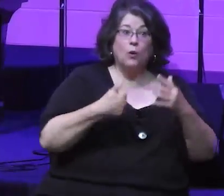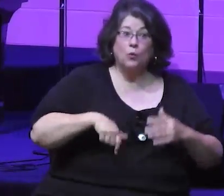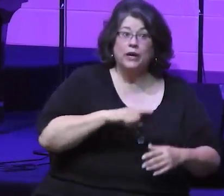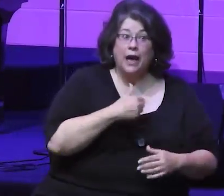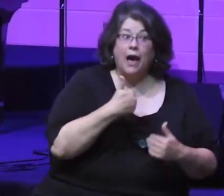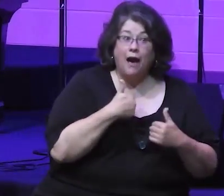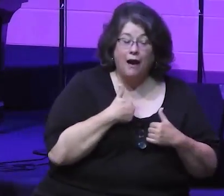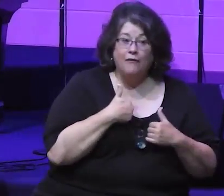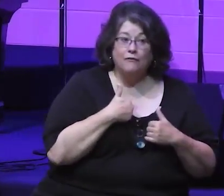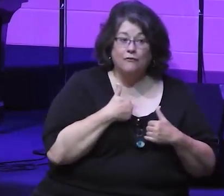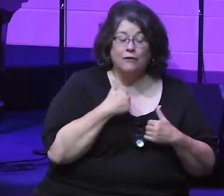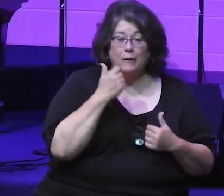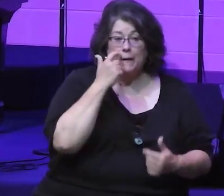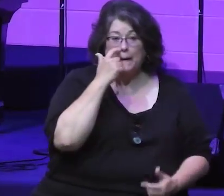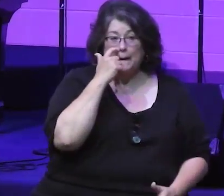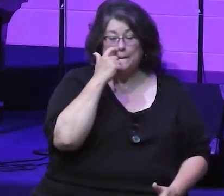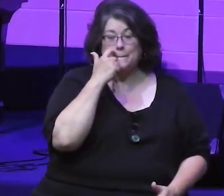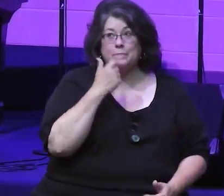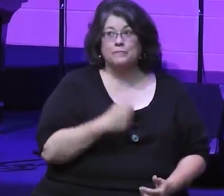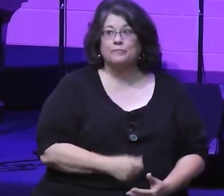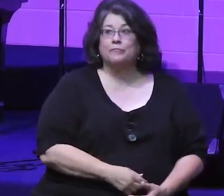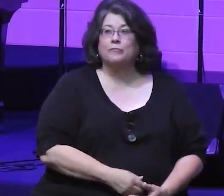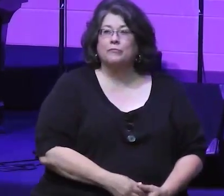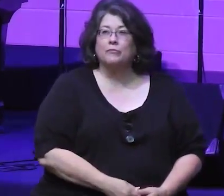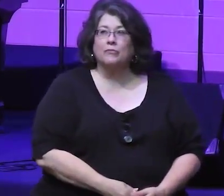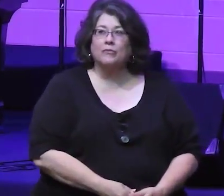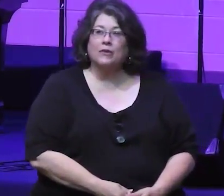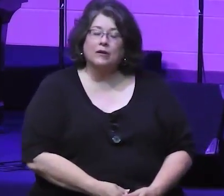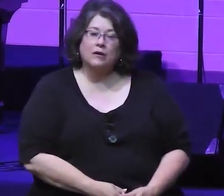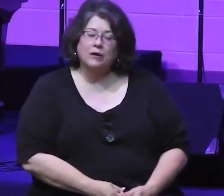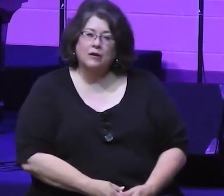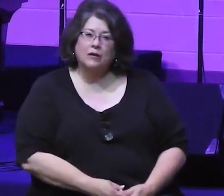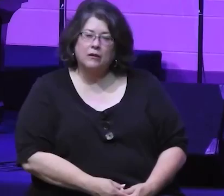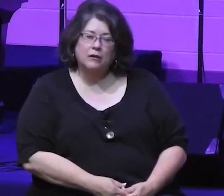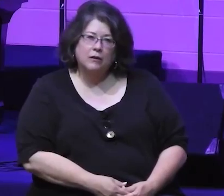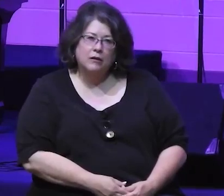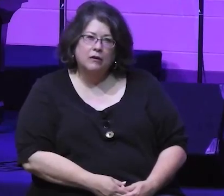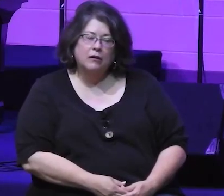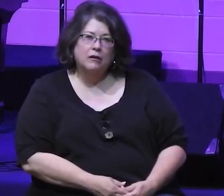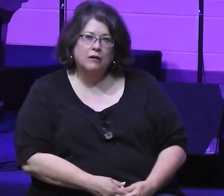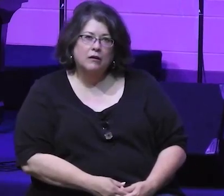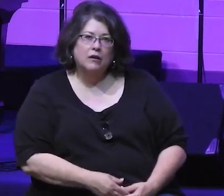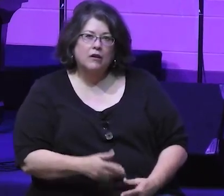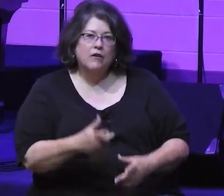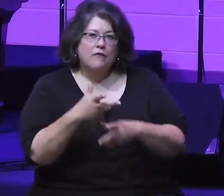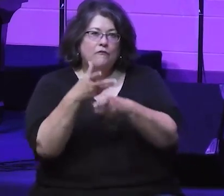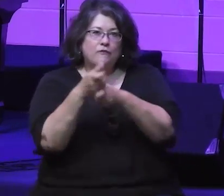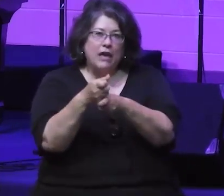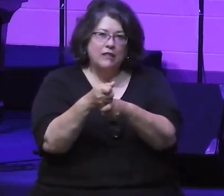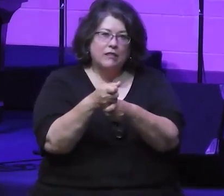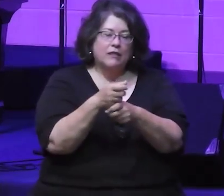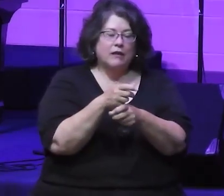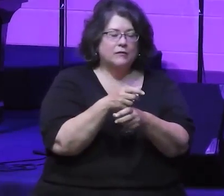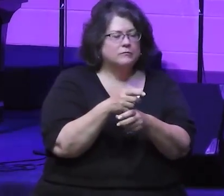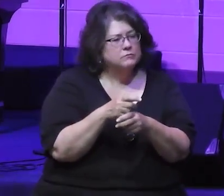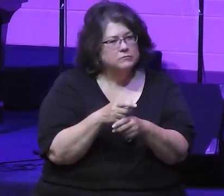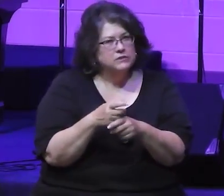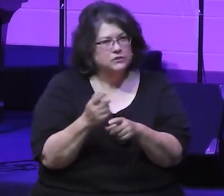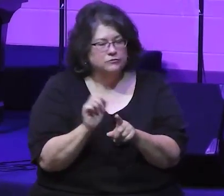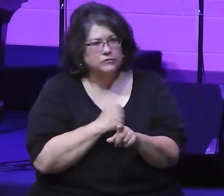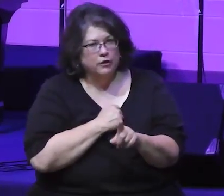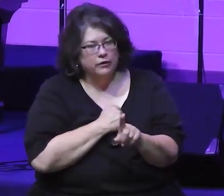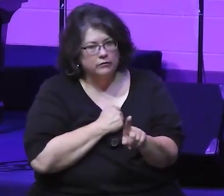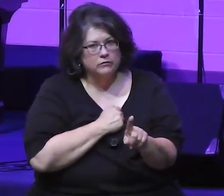and the world unequally. Now, as Carl mentioned, I traffic in faith and work circles. So basically, the